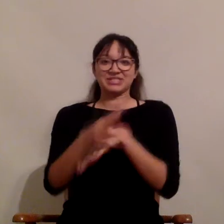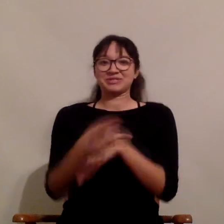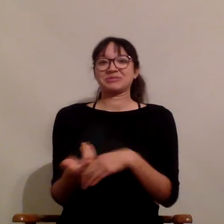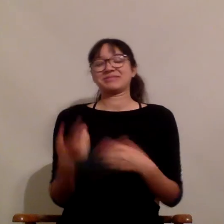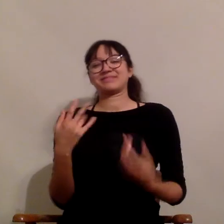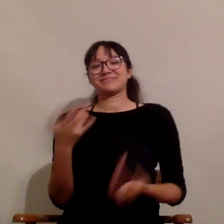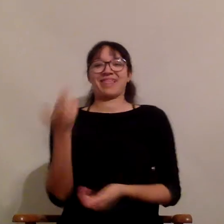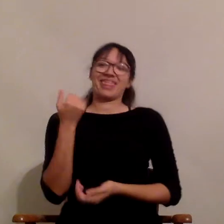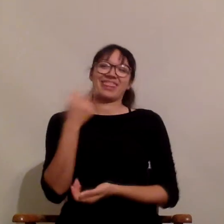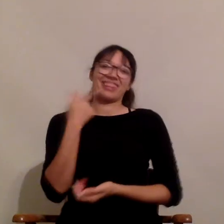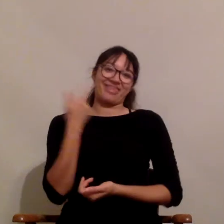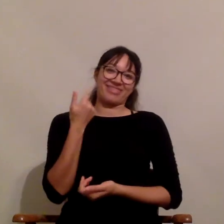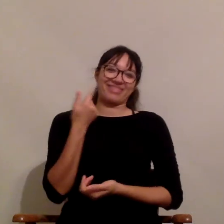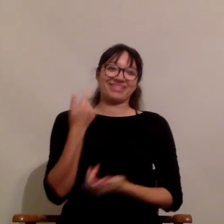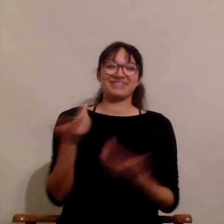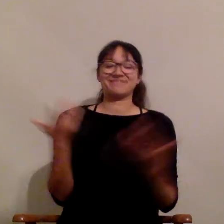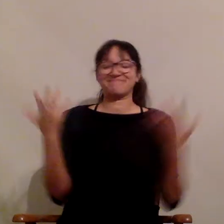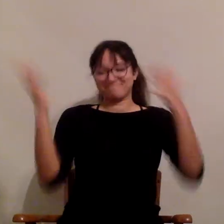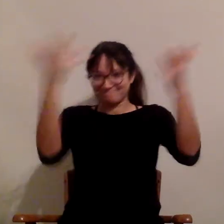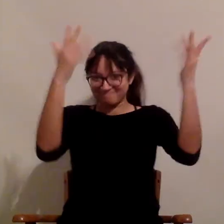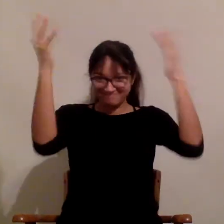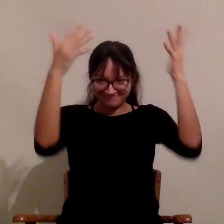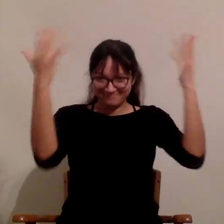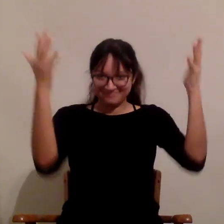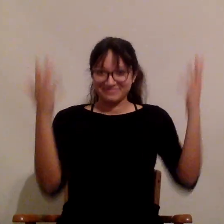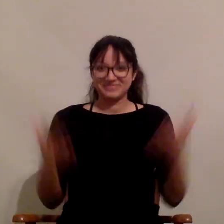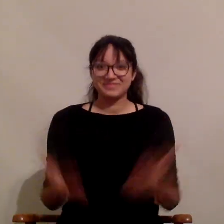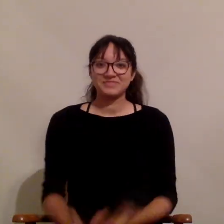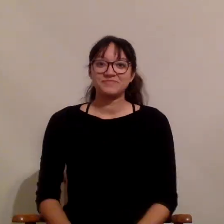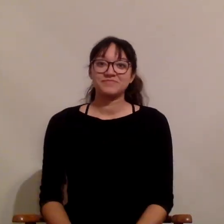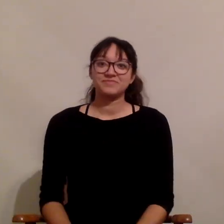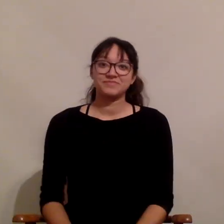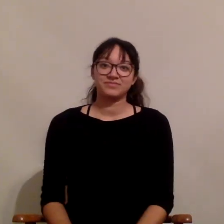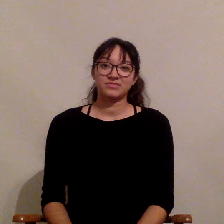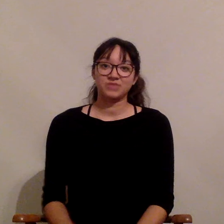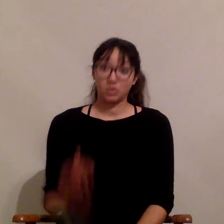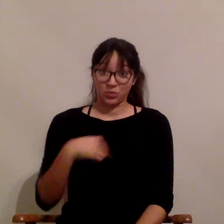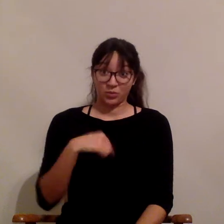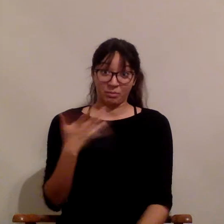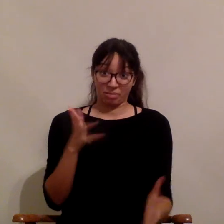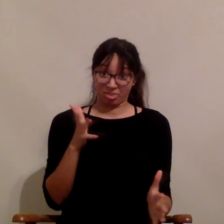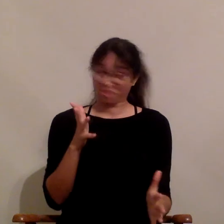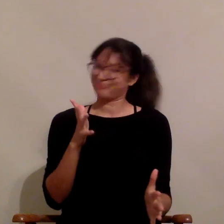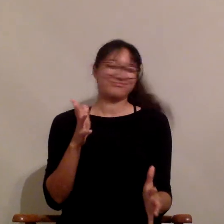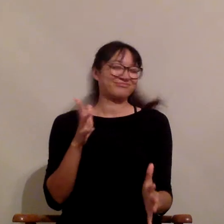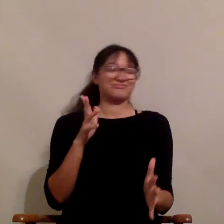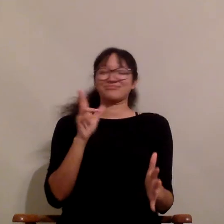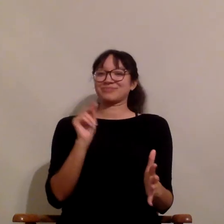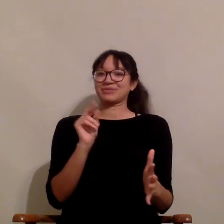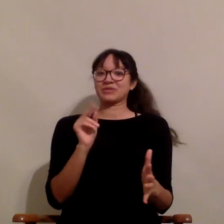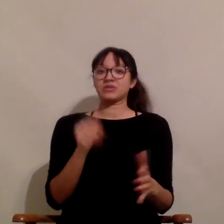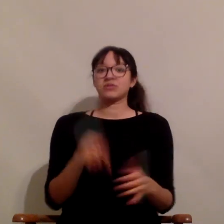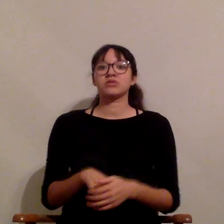And we weren't done yet. we then decided that we wanted to block